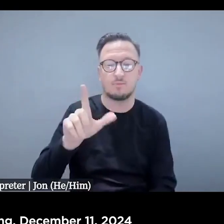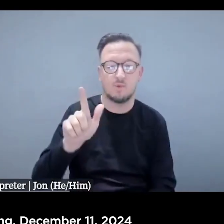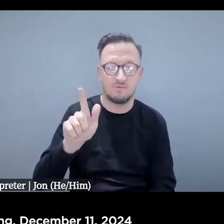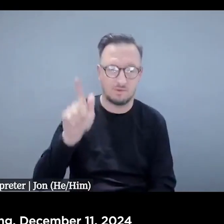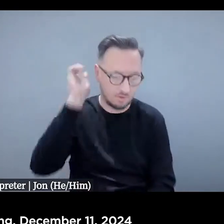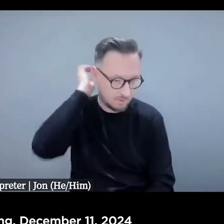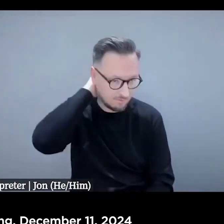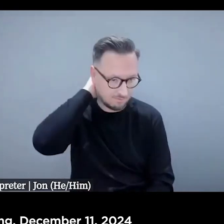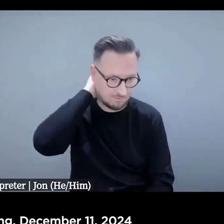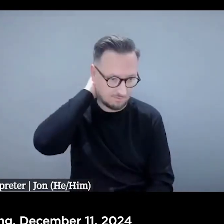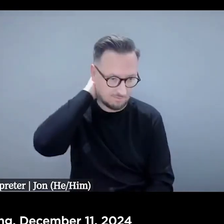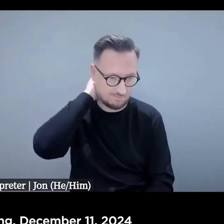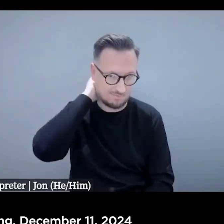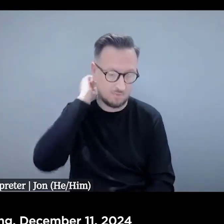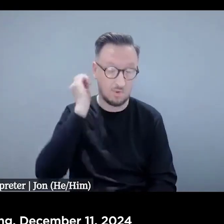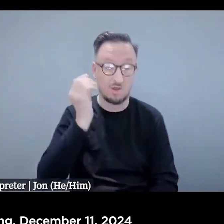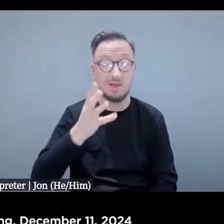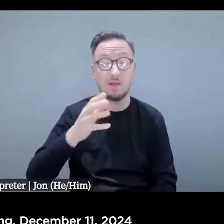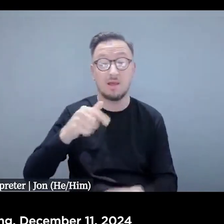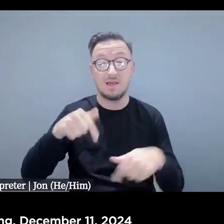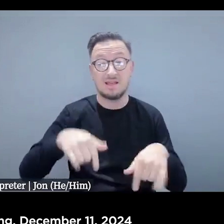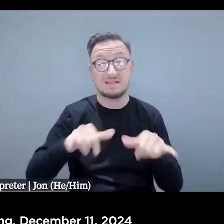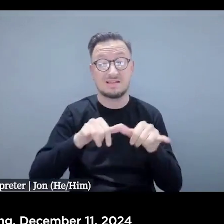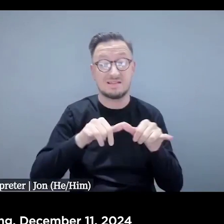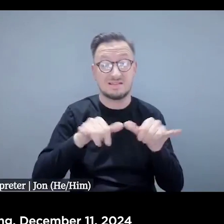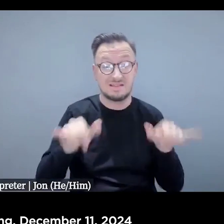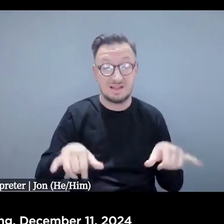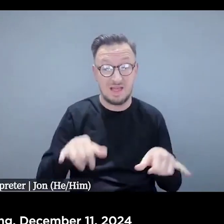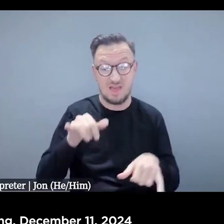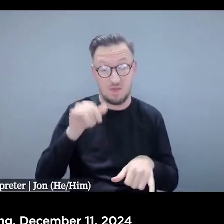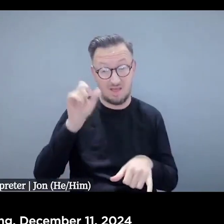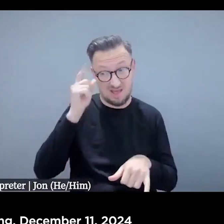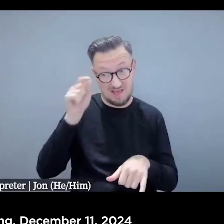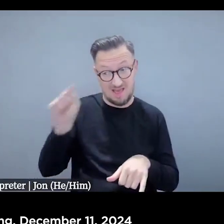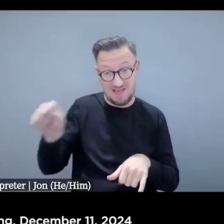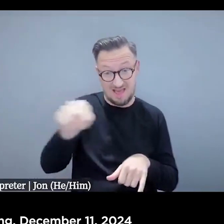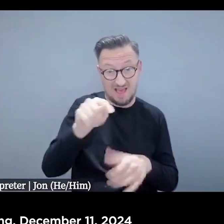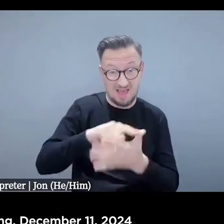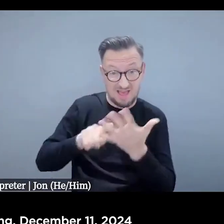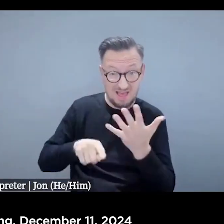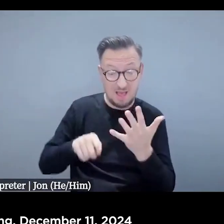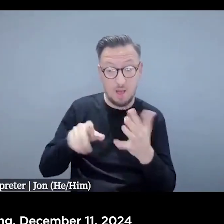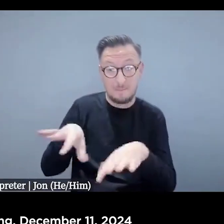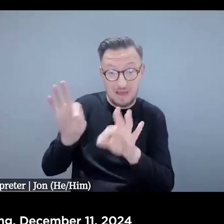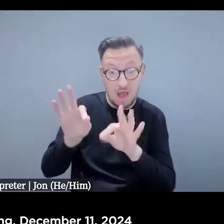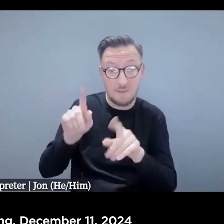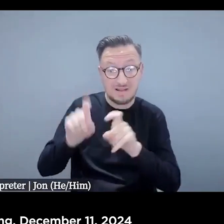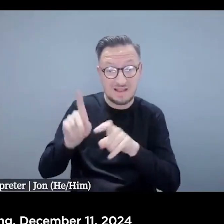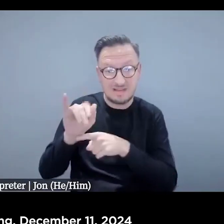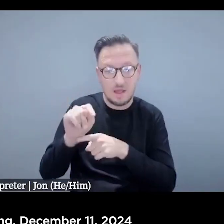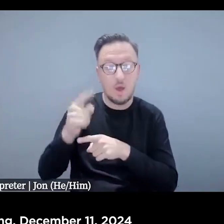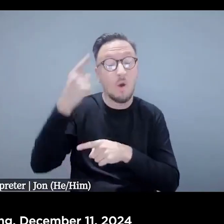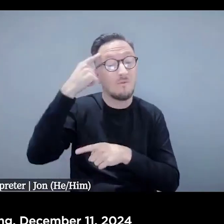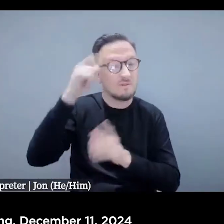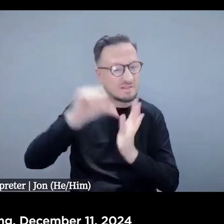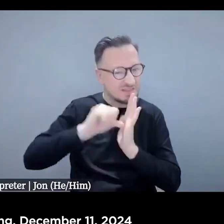noting again that this system at these locations is only for customers who have already requested a test kit. If